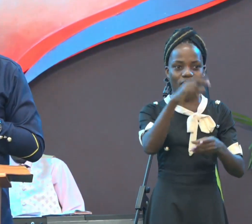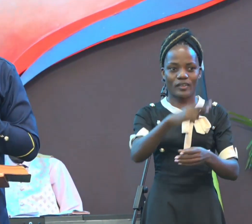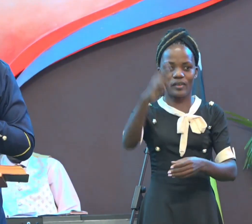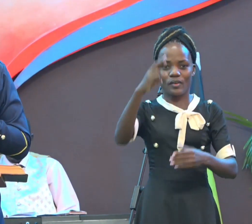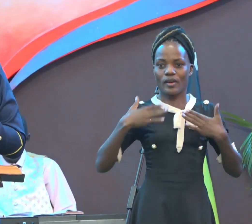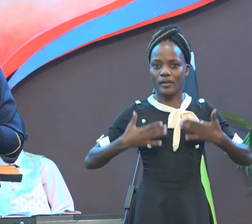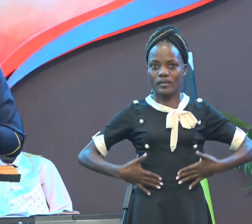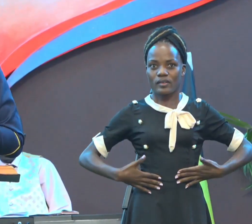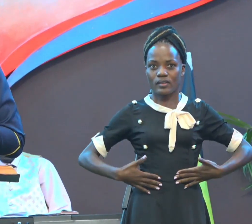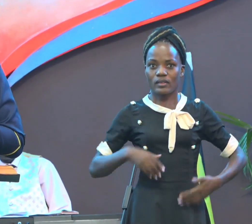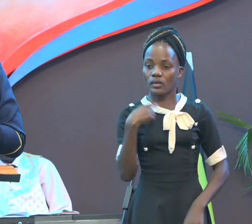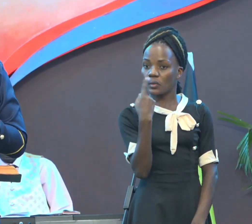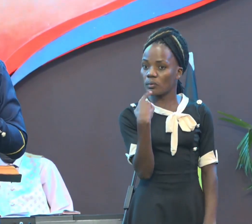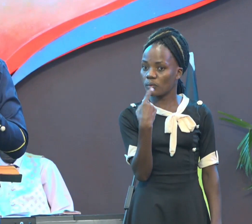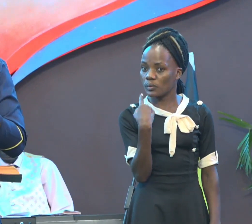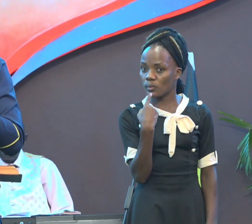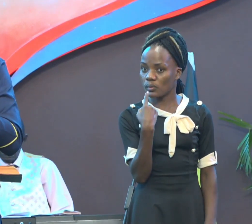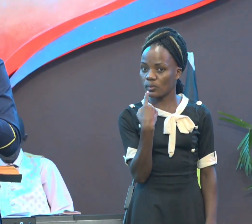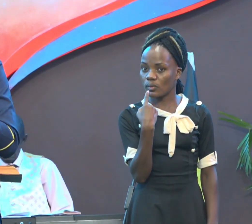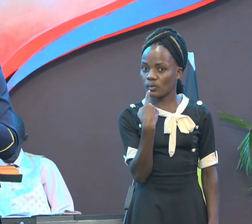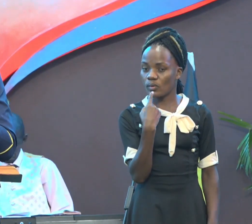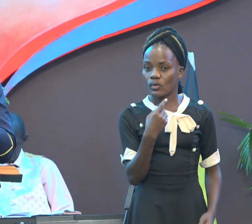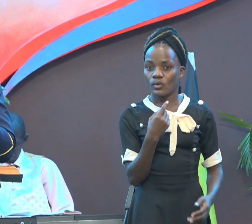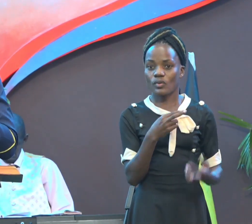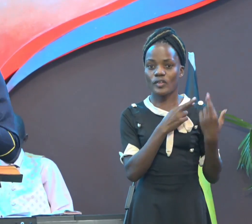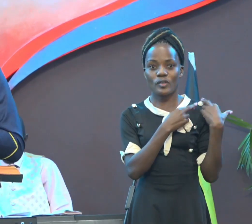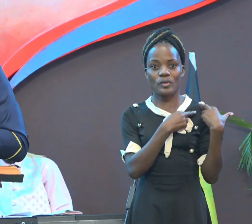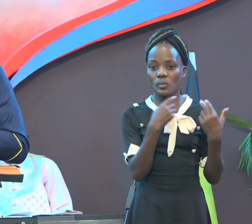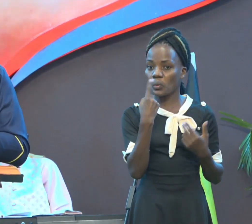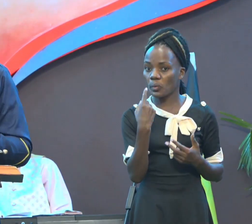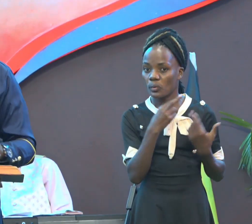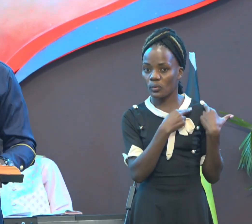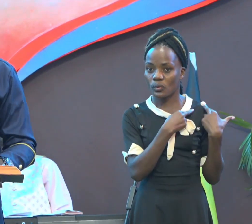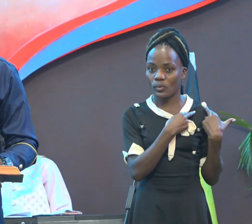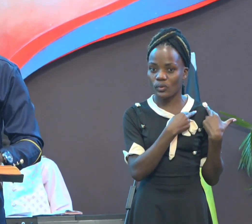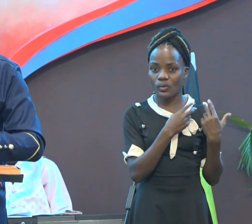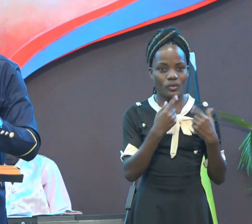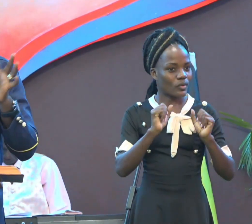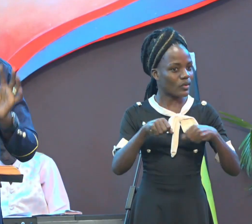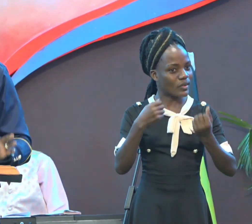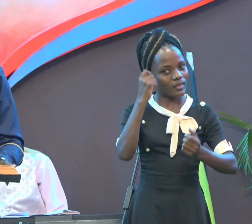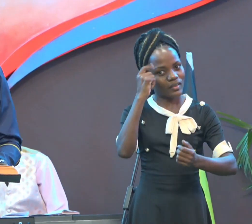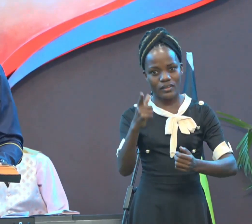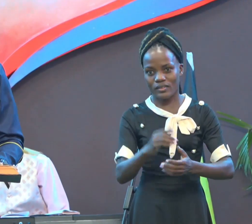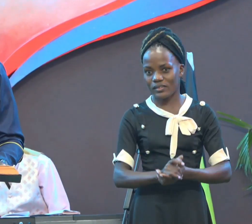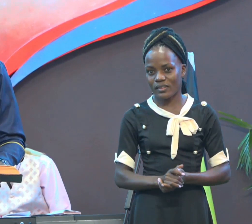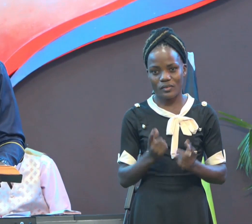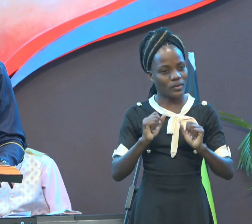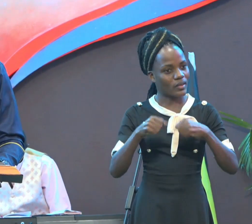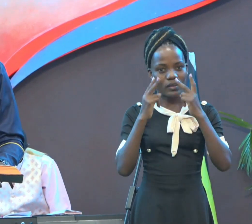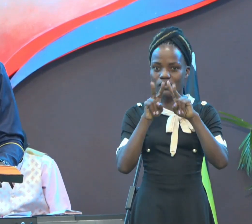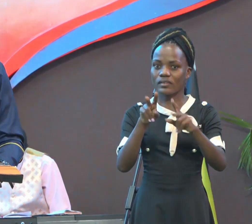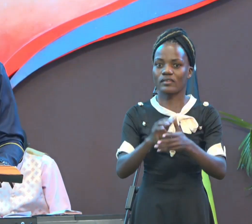yours. Who is that? It is there, we do not understand. It is not